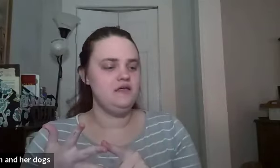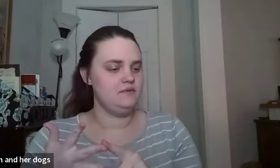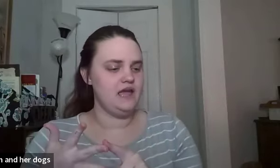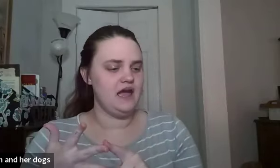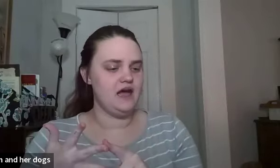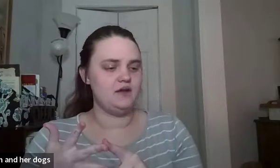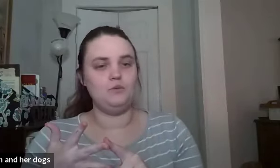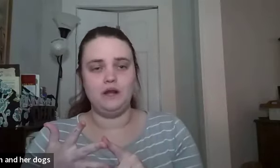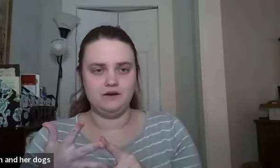Then we had where.